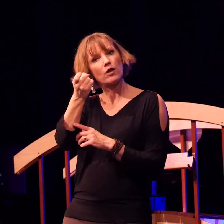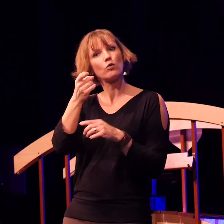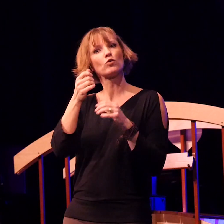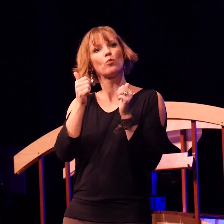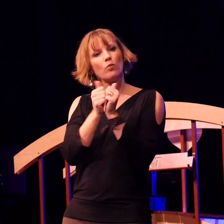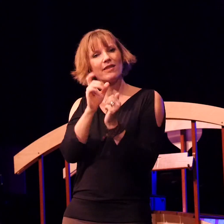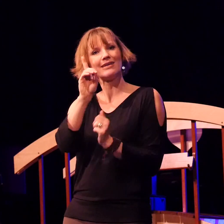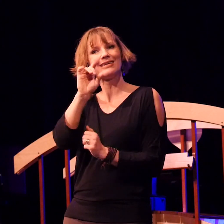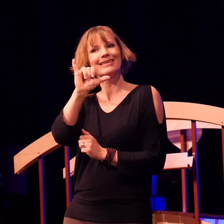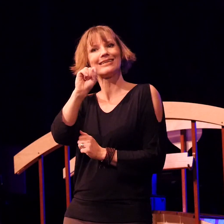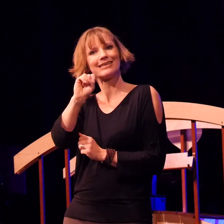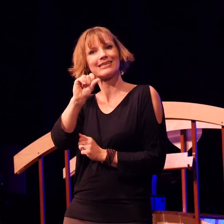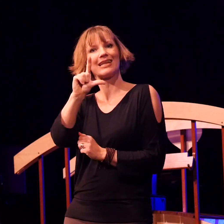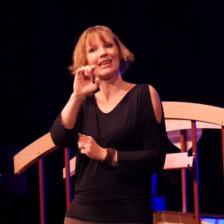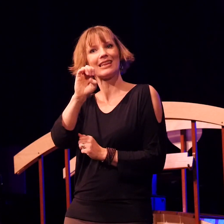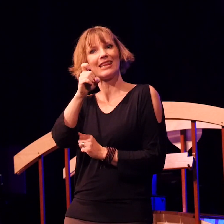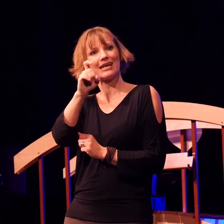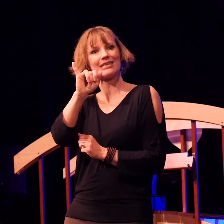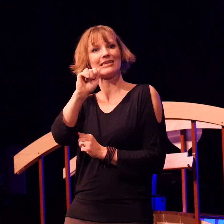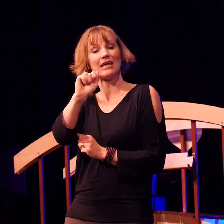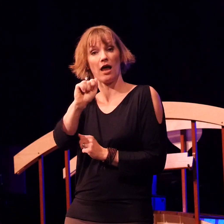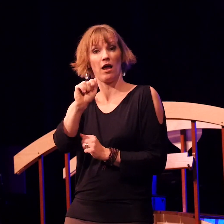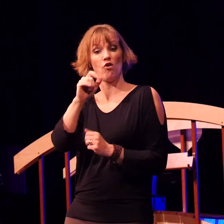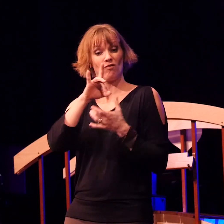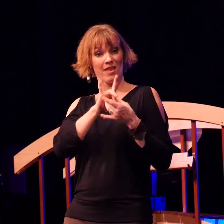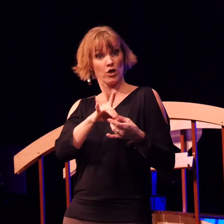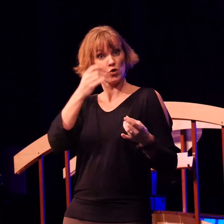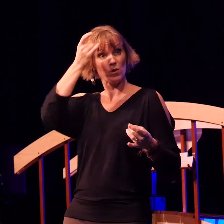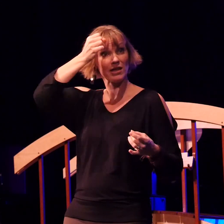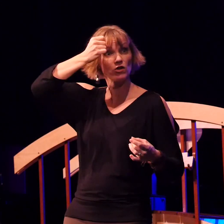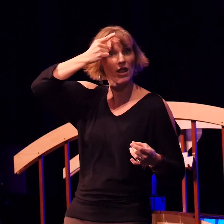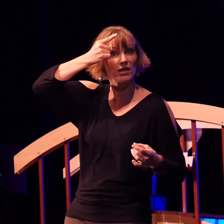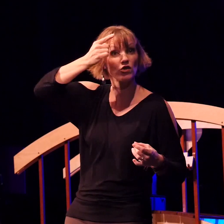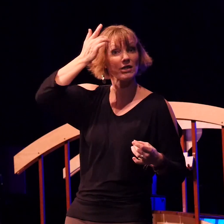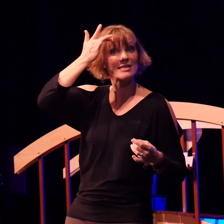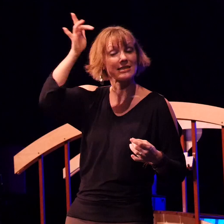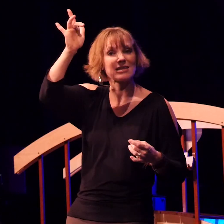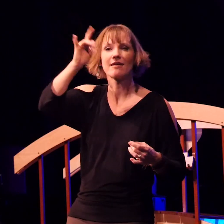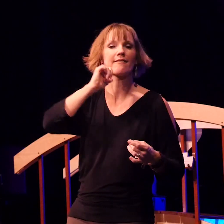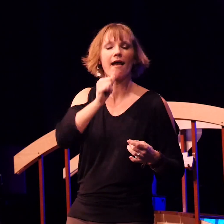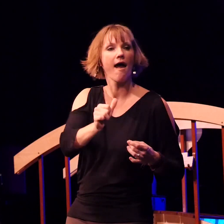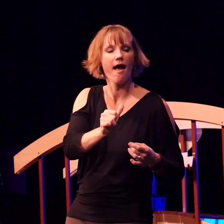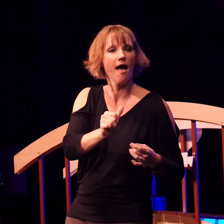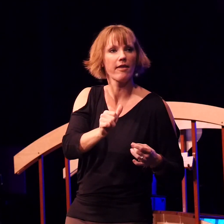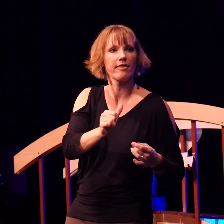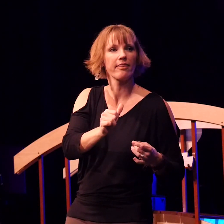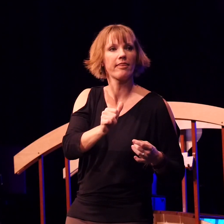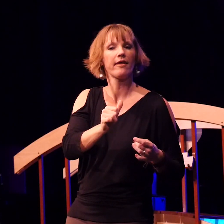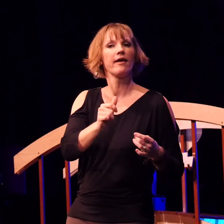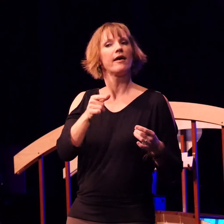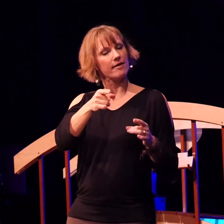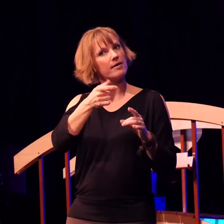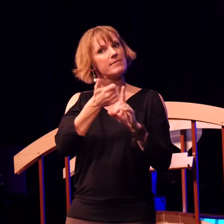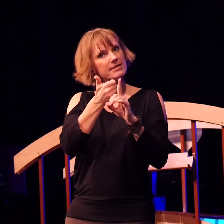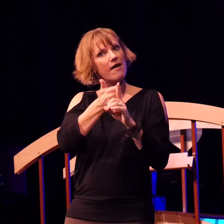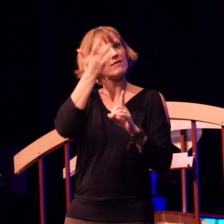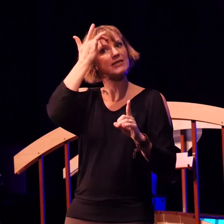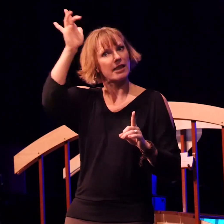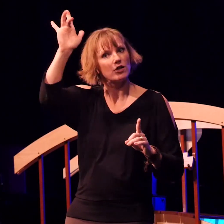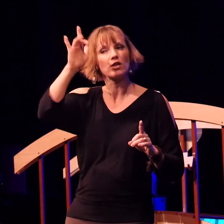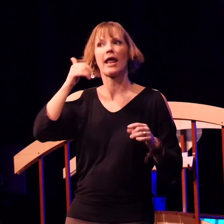which has nothing to do with anyone's intelligence. He was a very intelligent being, and he'd always had this dream of